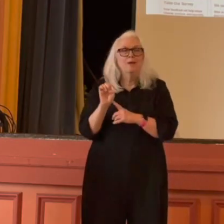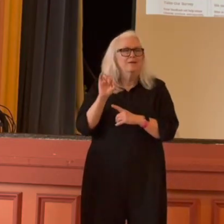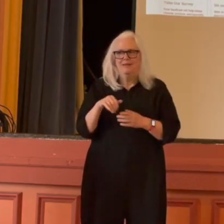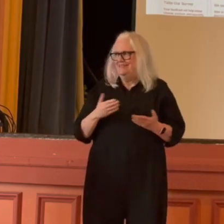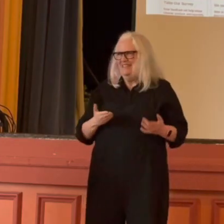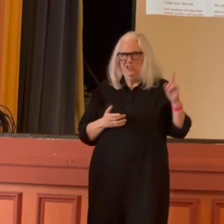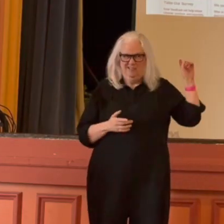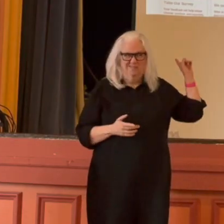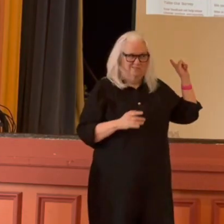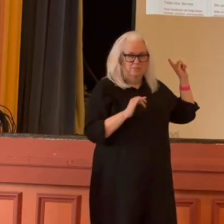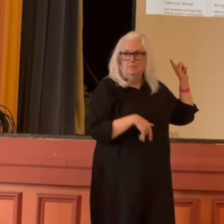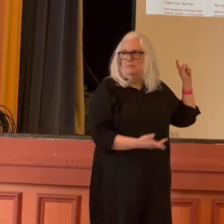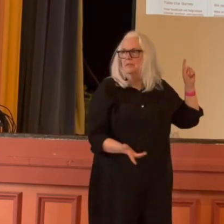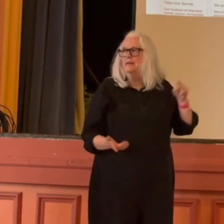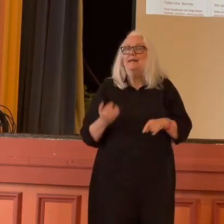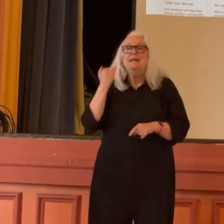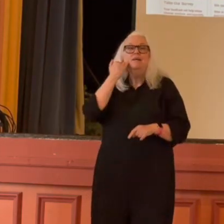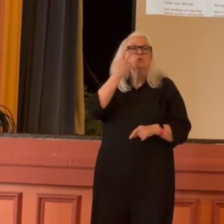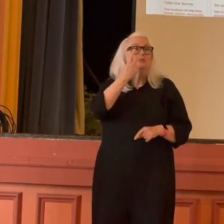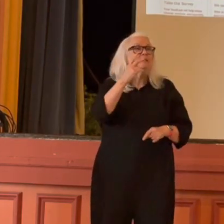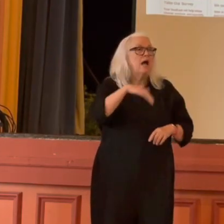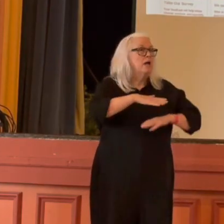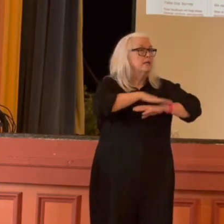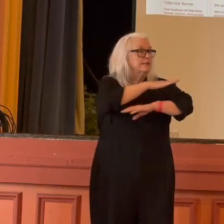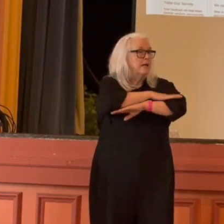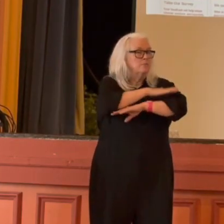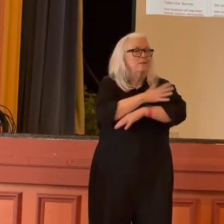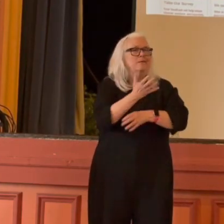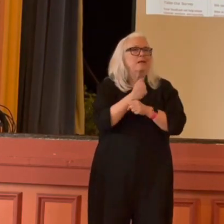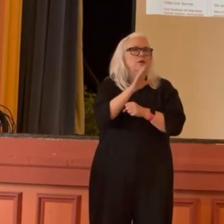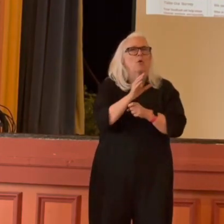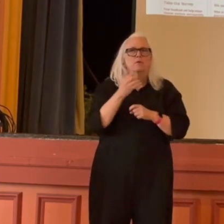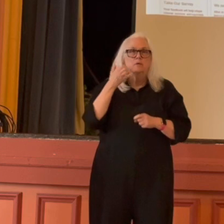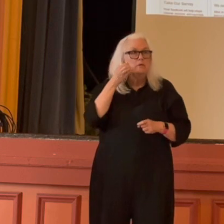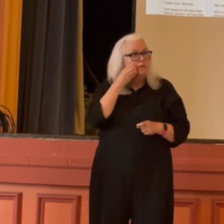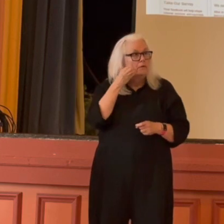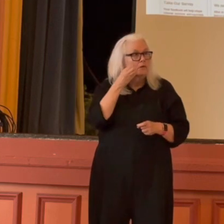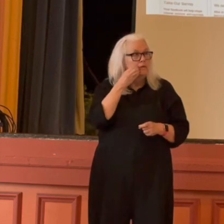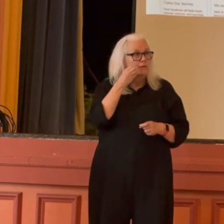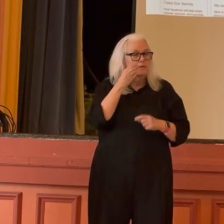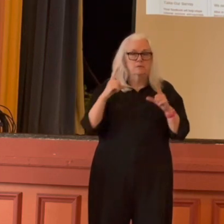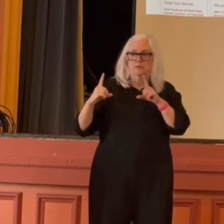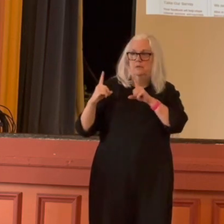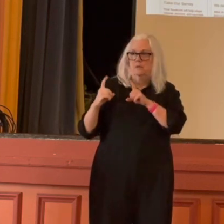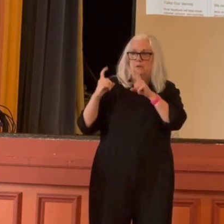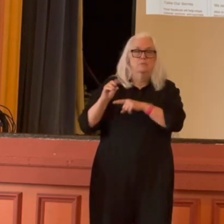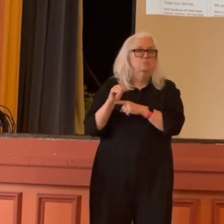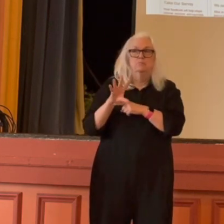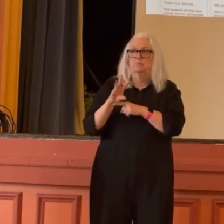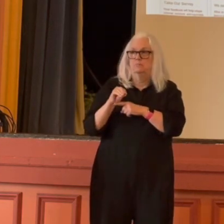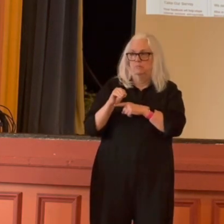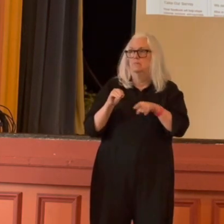but if you see the QR code on your table, take your electronic device. If you take a picture of the QR code or just